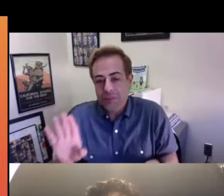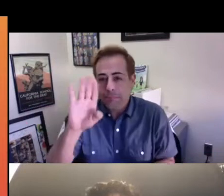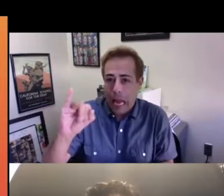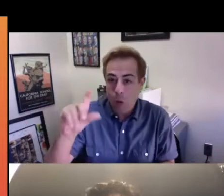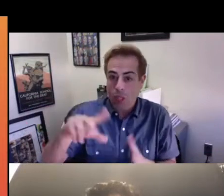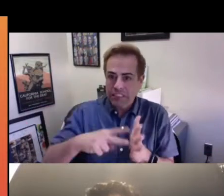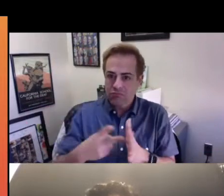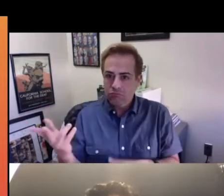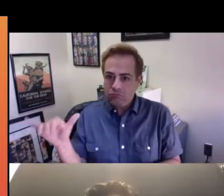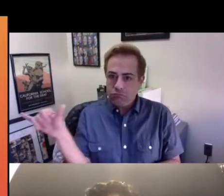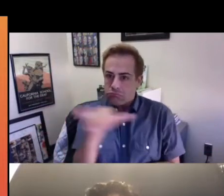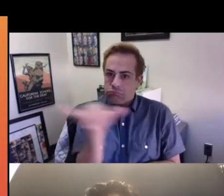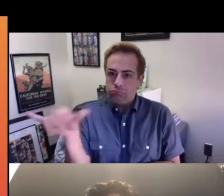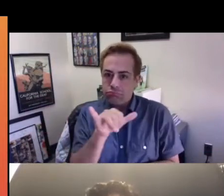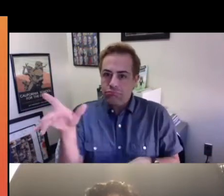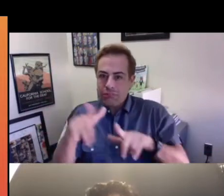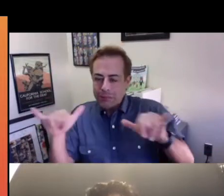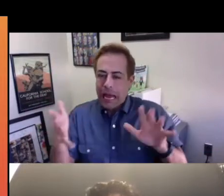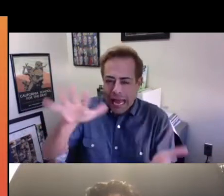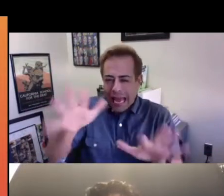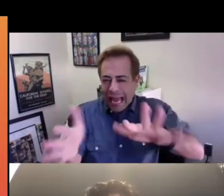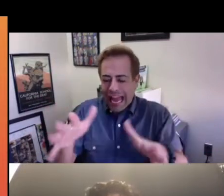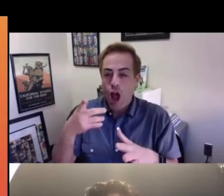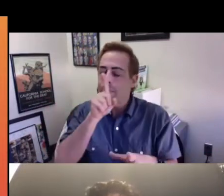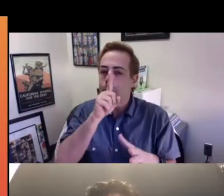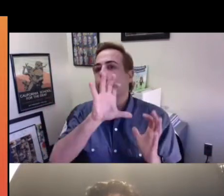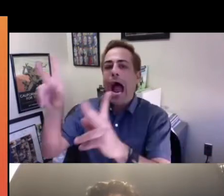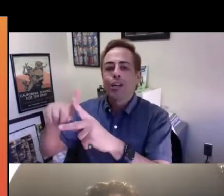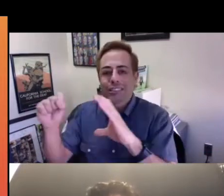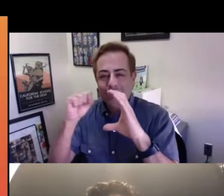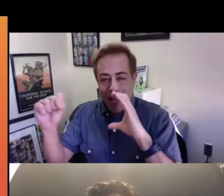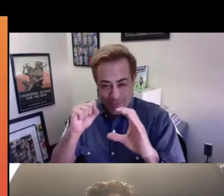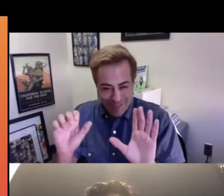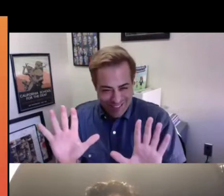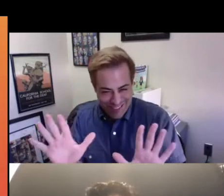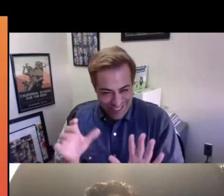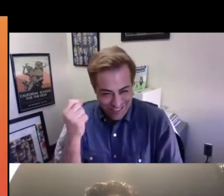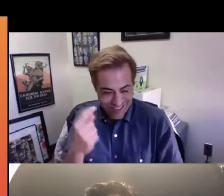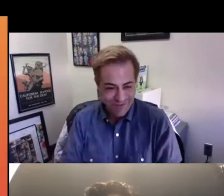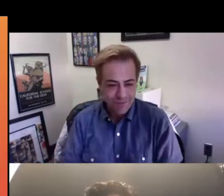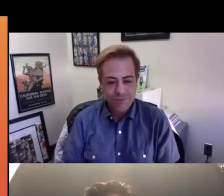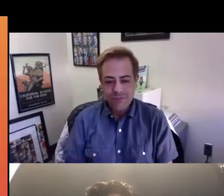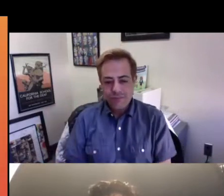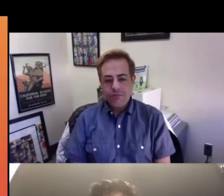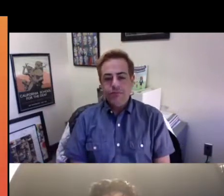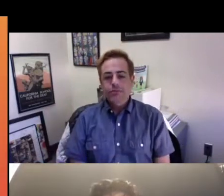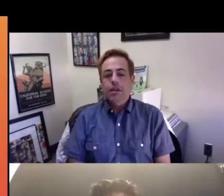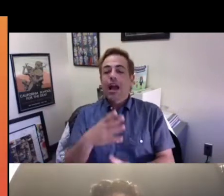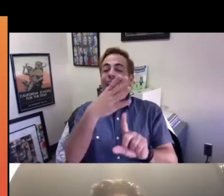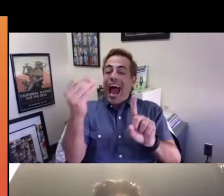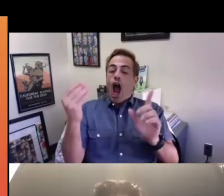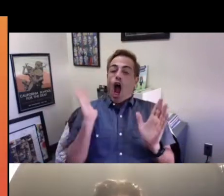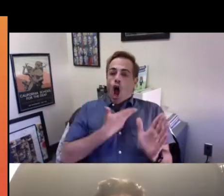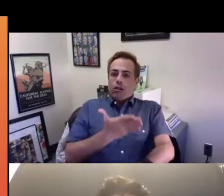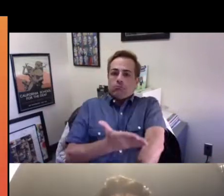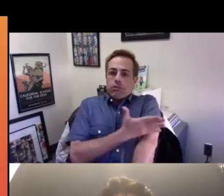or auditory. So bimodal means at the same time. So, but that is not the same